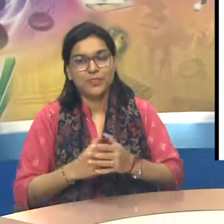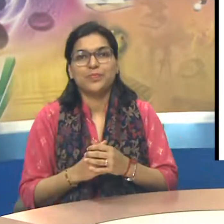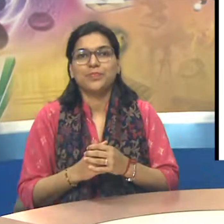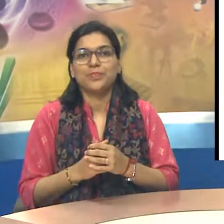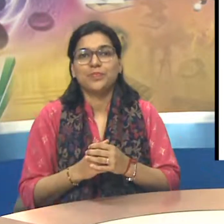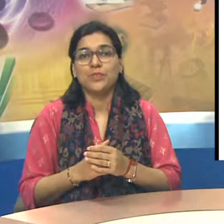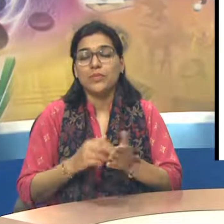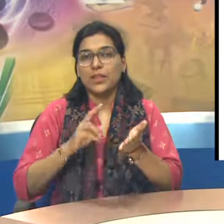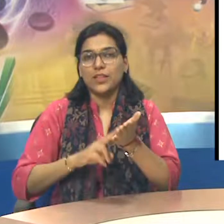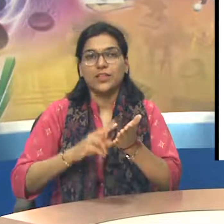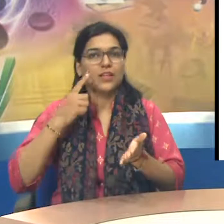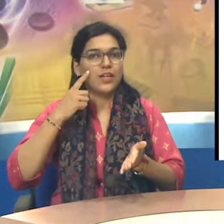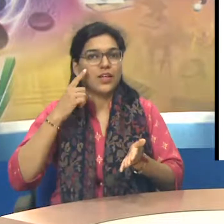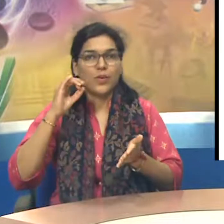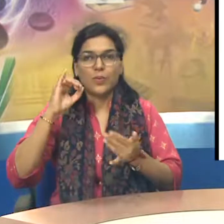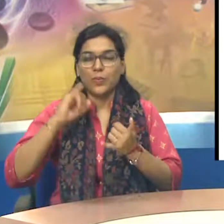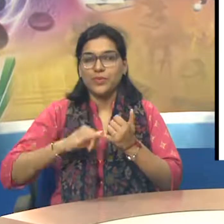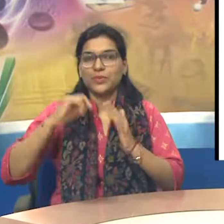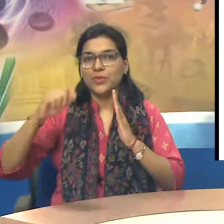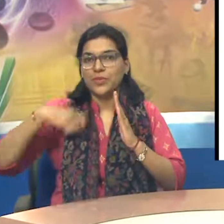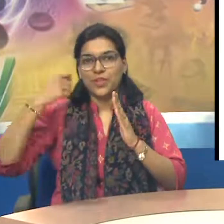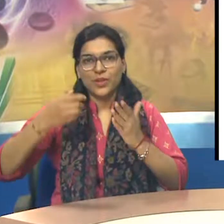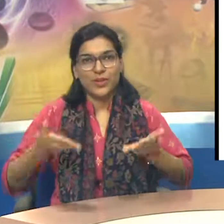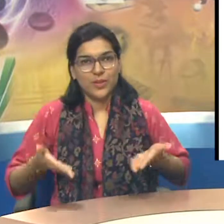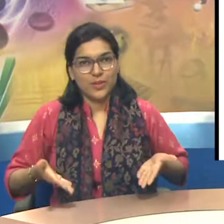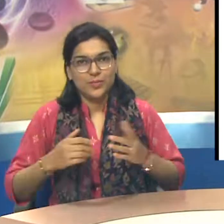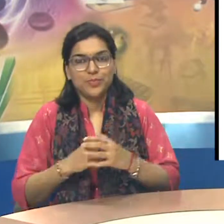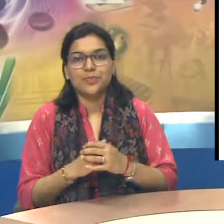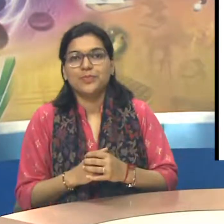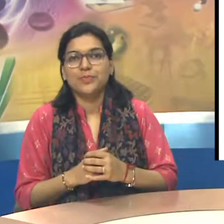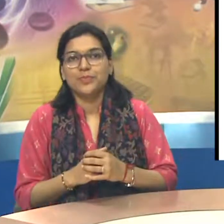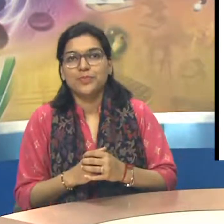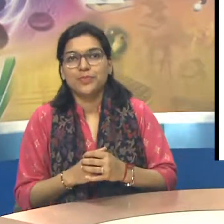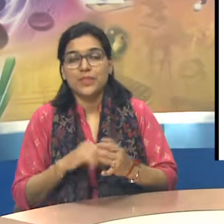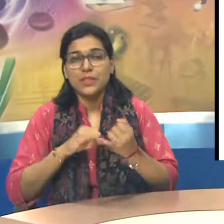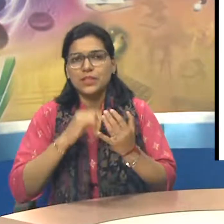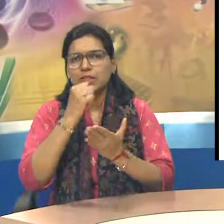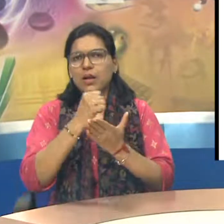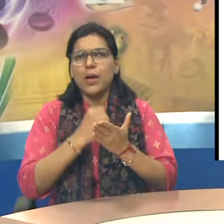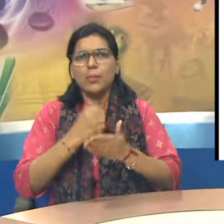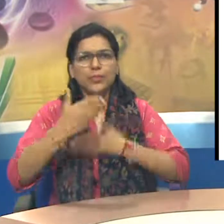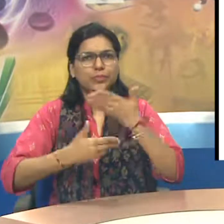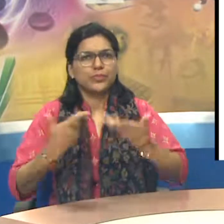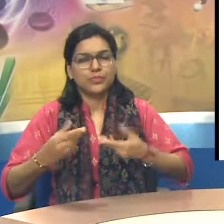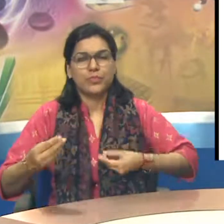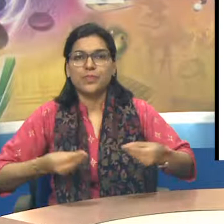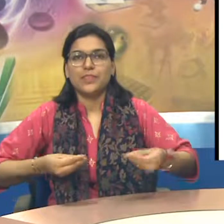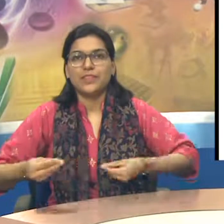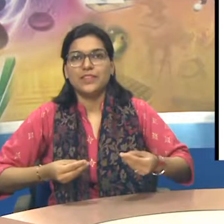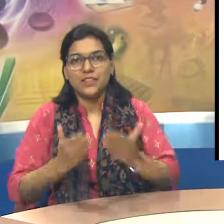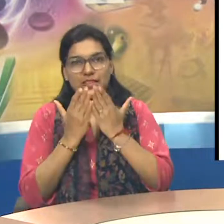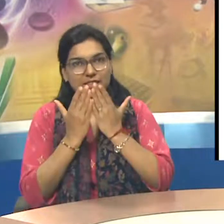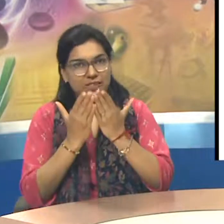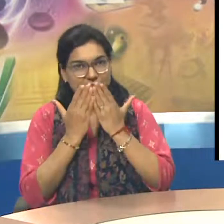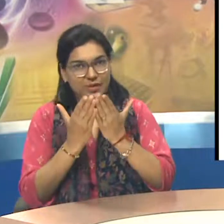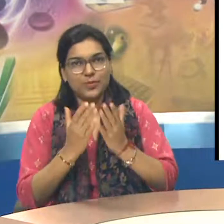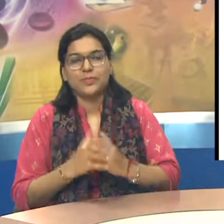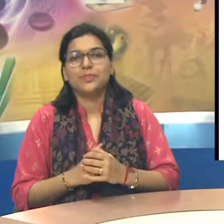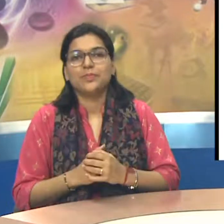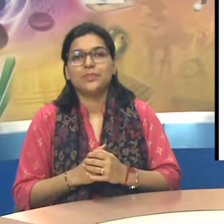Namaste. Welcome you all in NIOS video class. Today we are going to